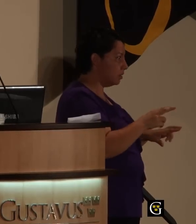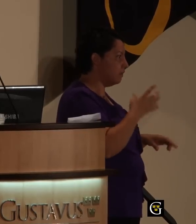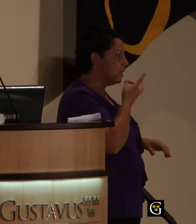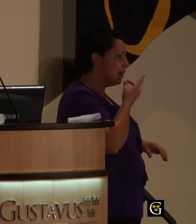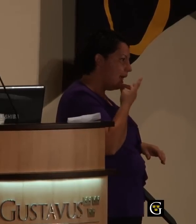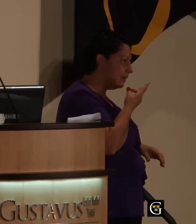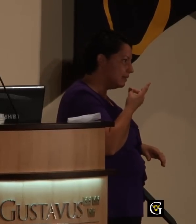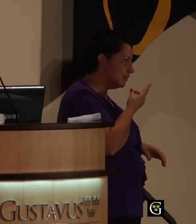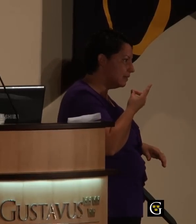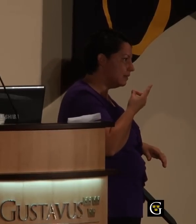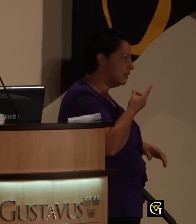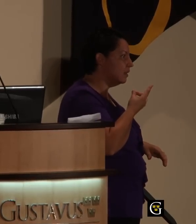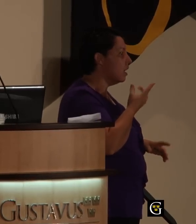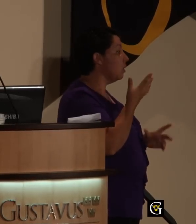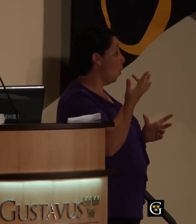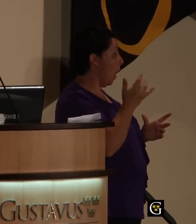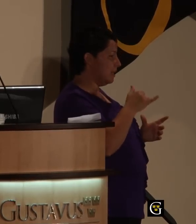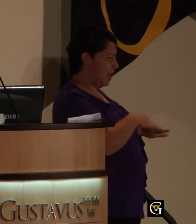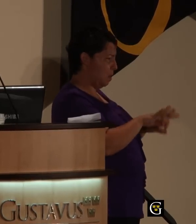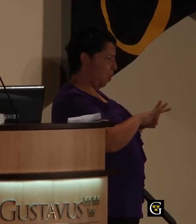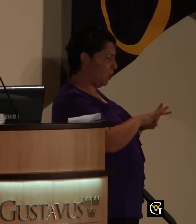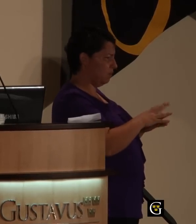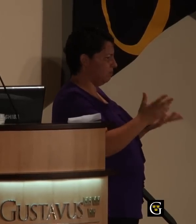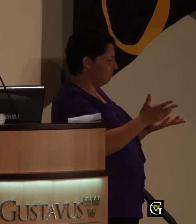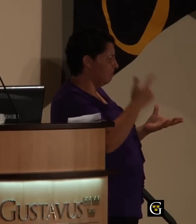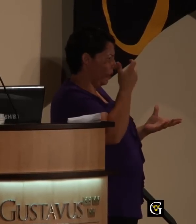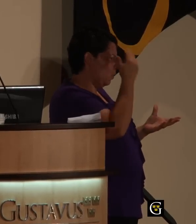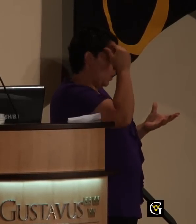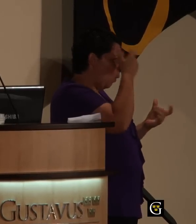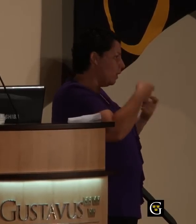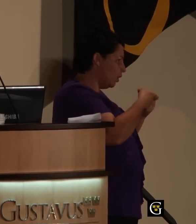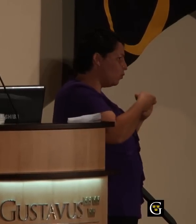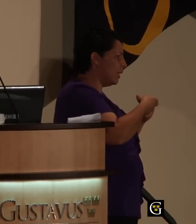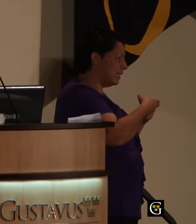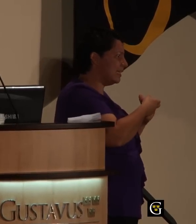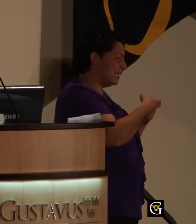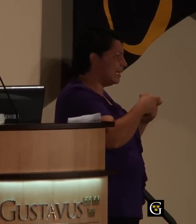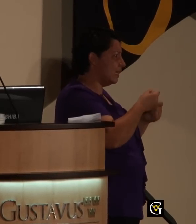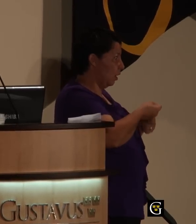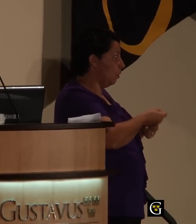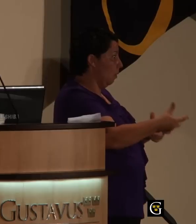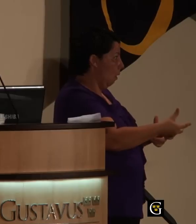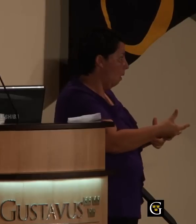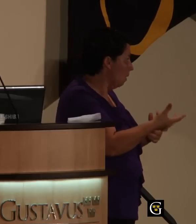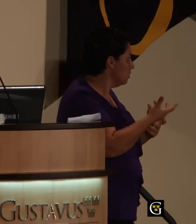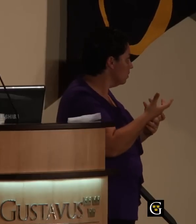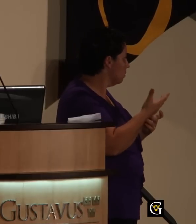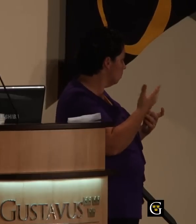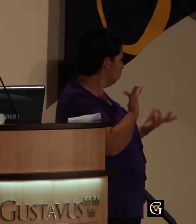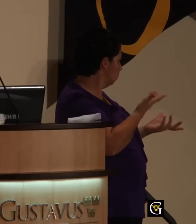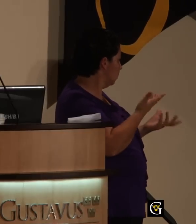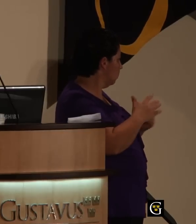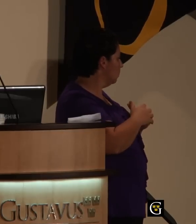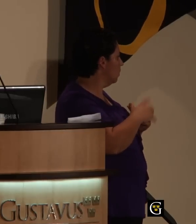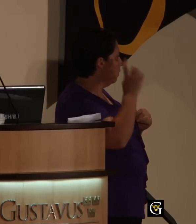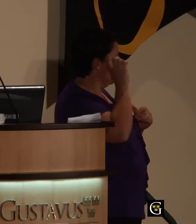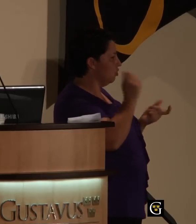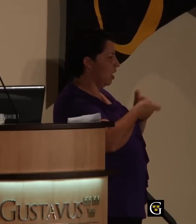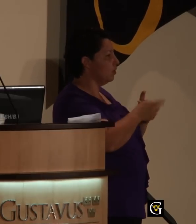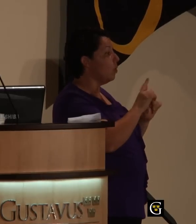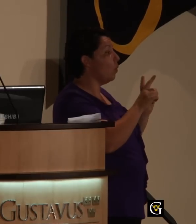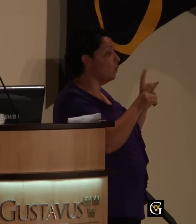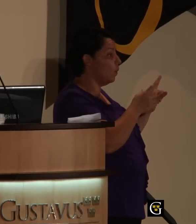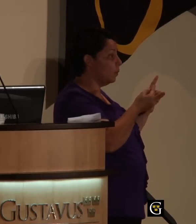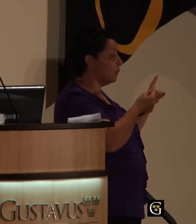we already know that electricity can make neurons fire. We'll talk about that. So this is a complicated slide. I'm going to kind of take it back and